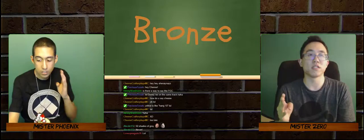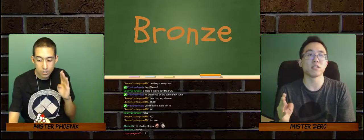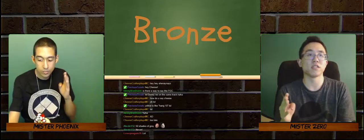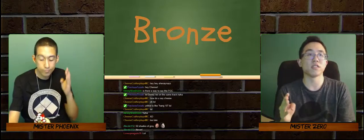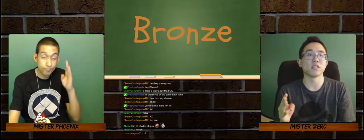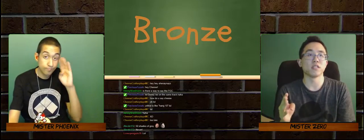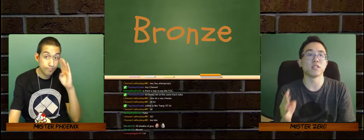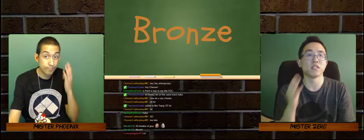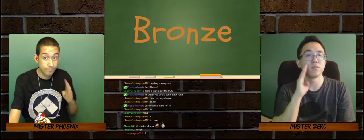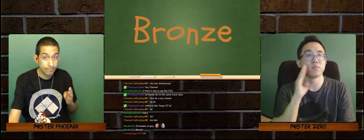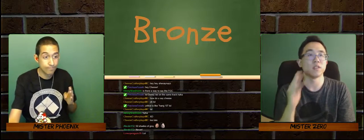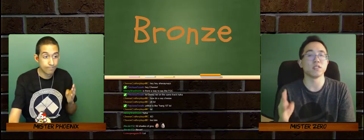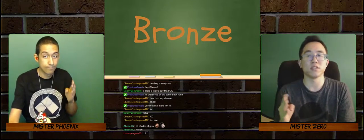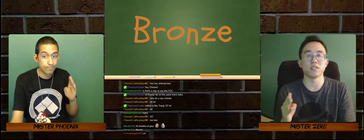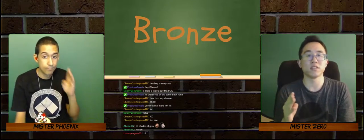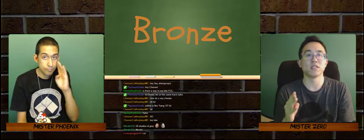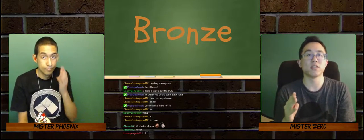Bronze.